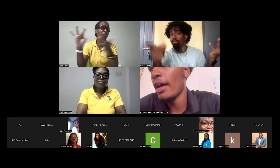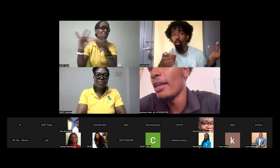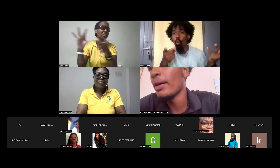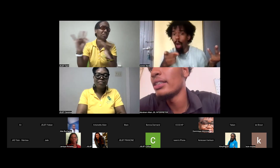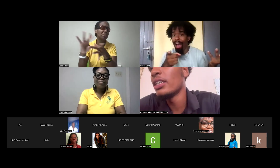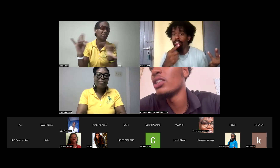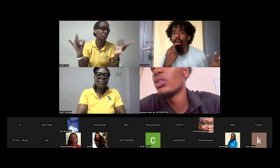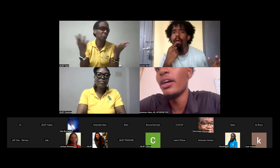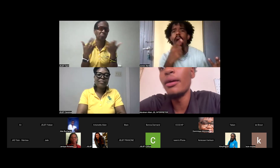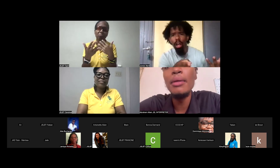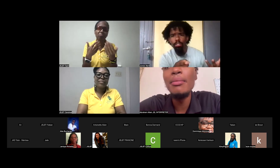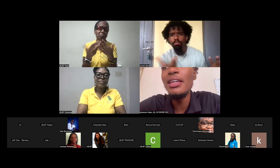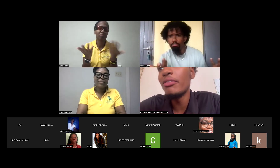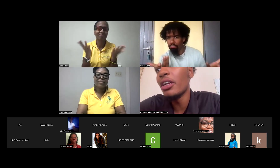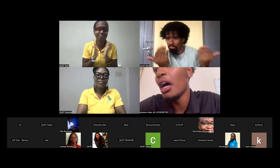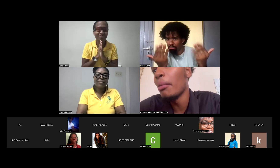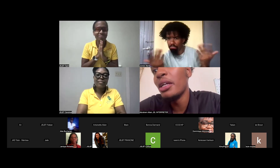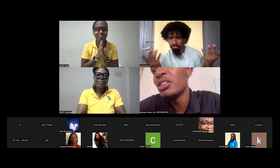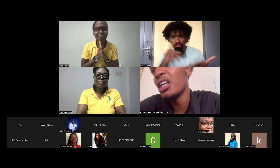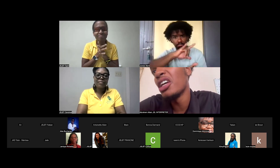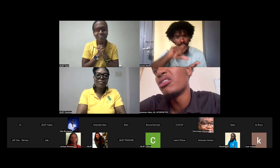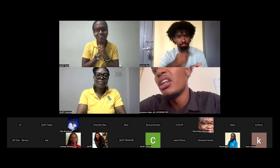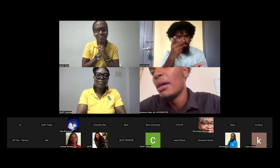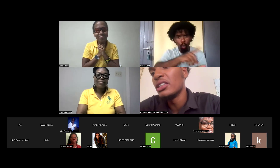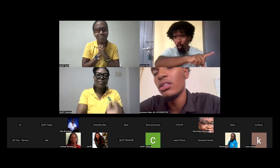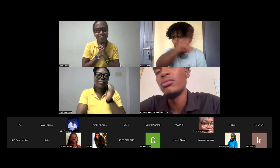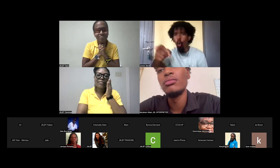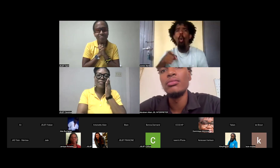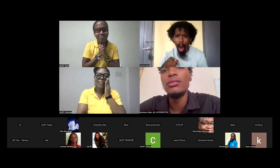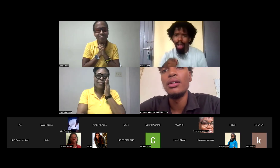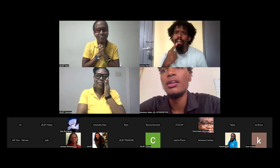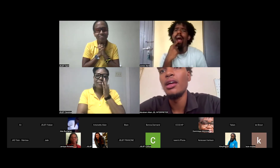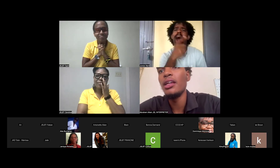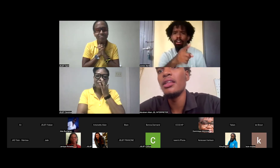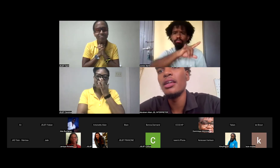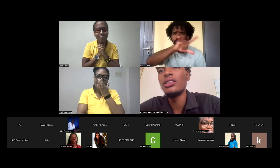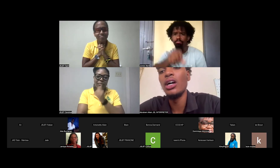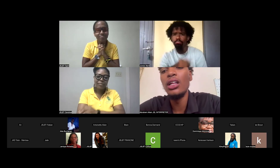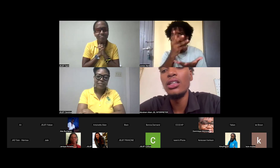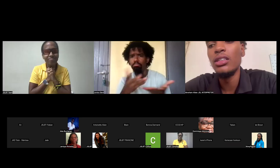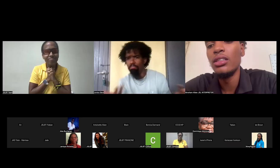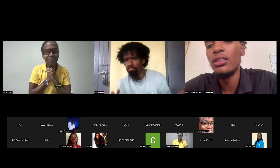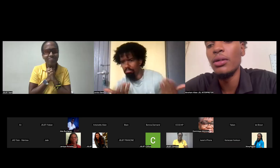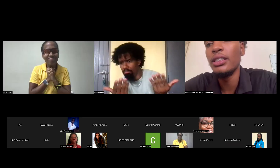Any questions or maybe even comments, it doesn't really matter. Anything at all you want to